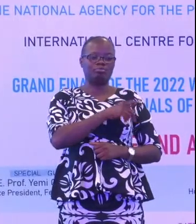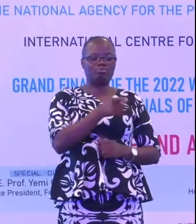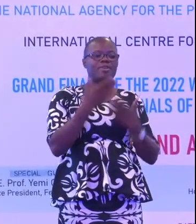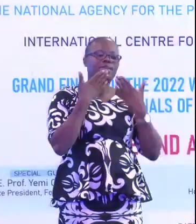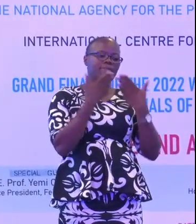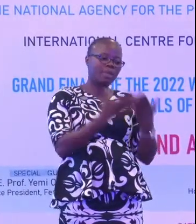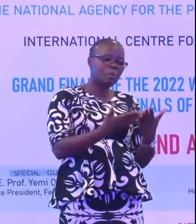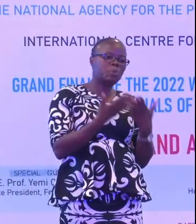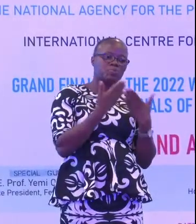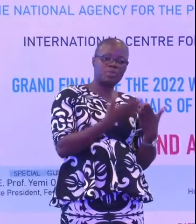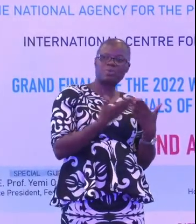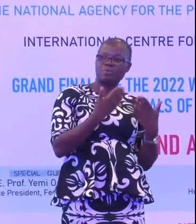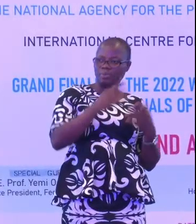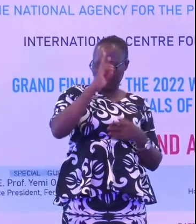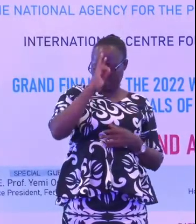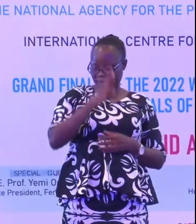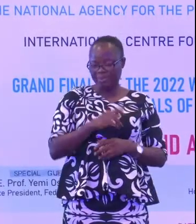thank you.